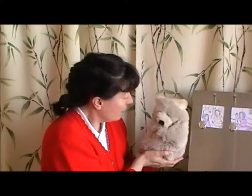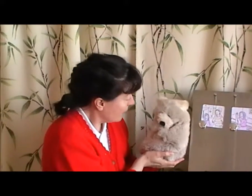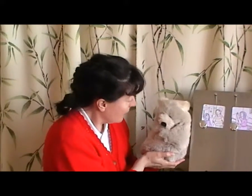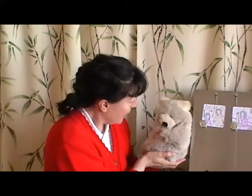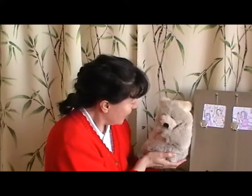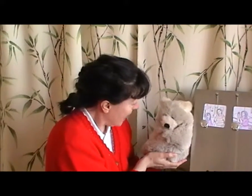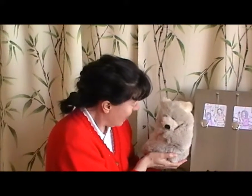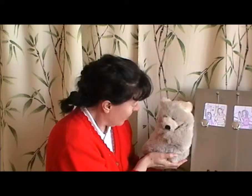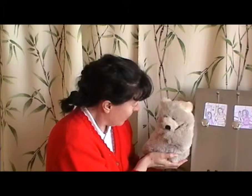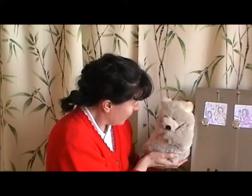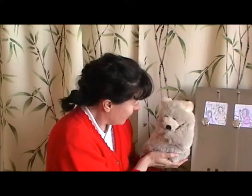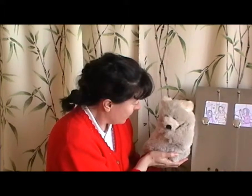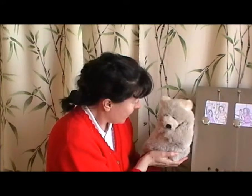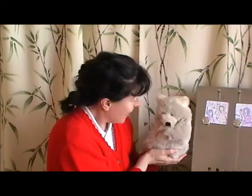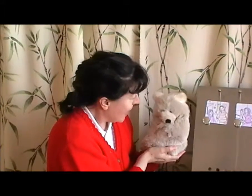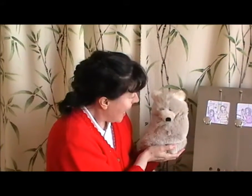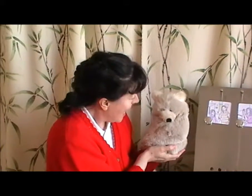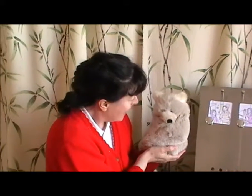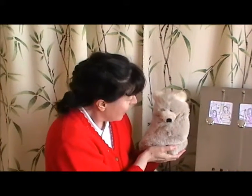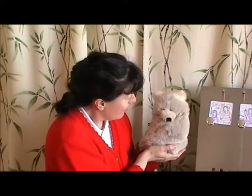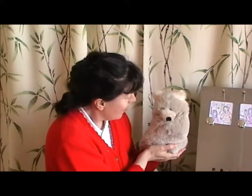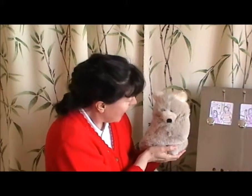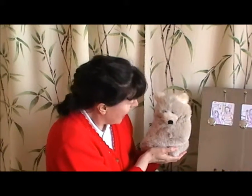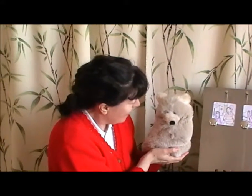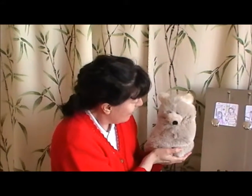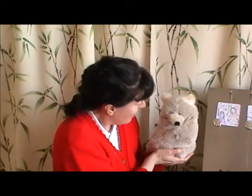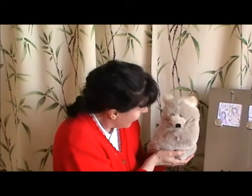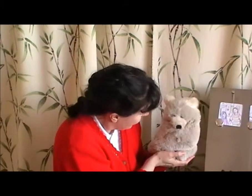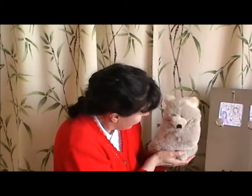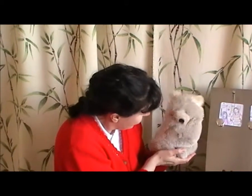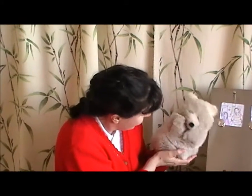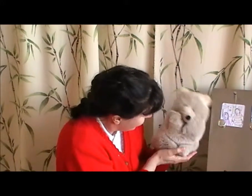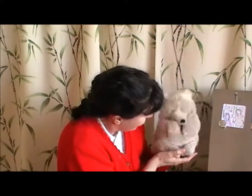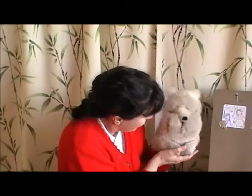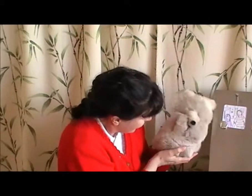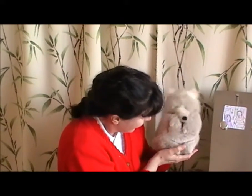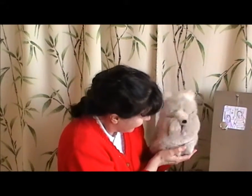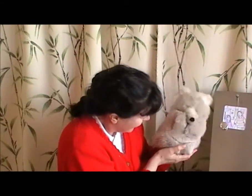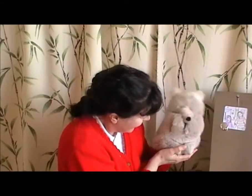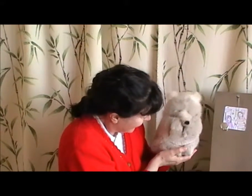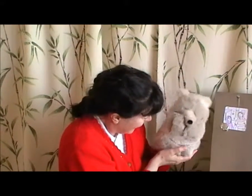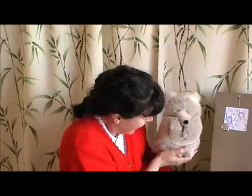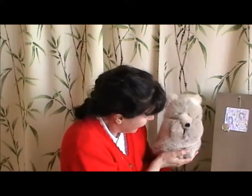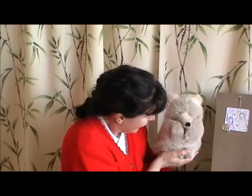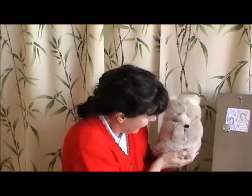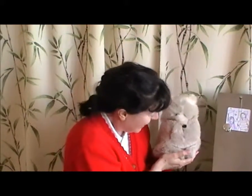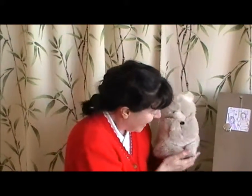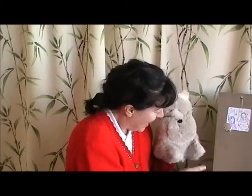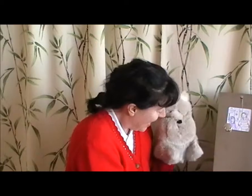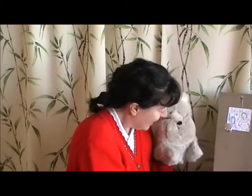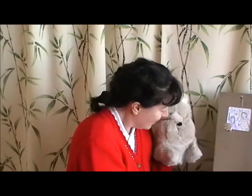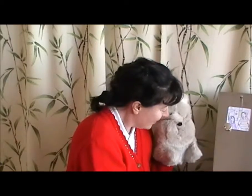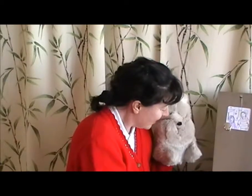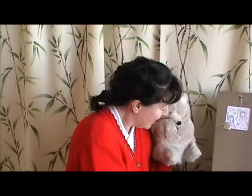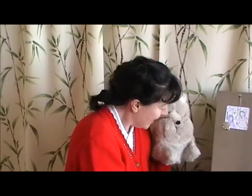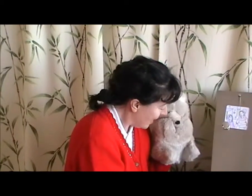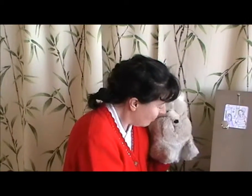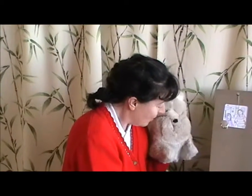wonderful thing happened. Hannah became pregnant. Yes, and she gave